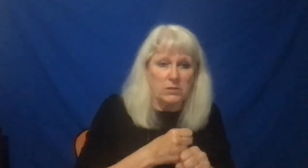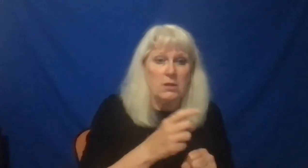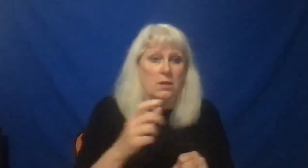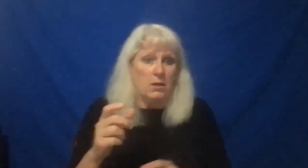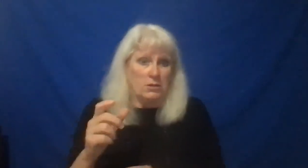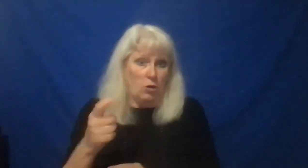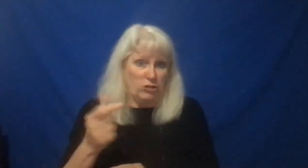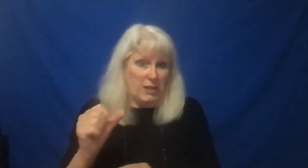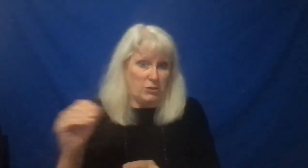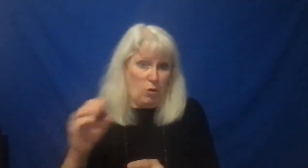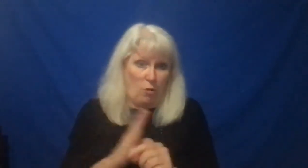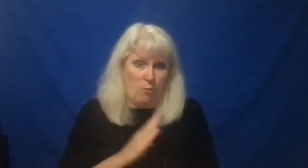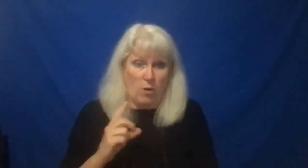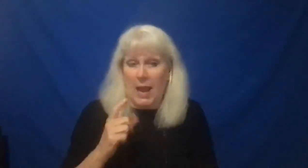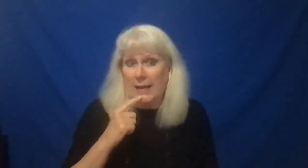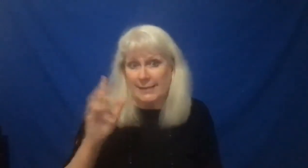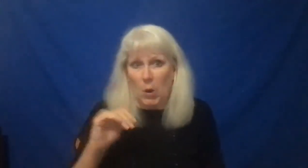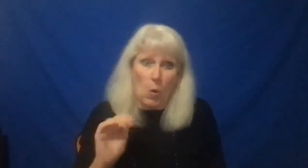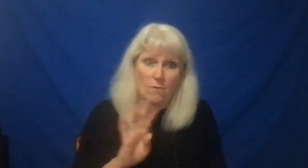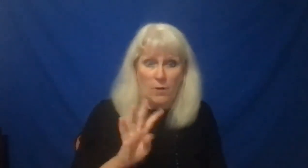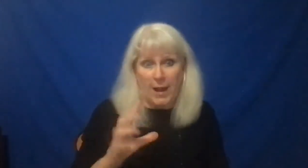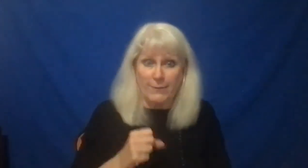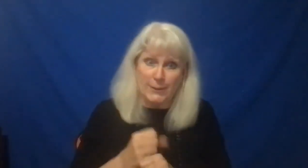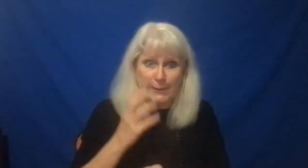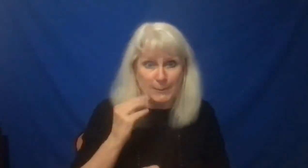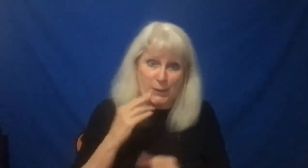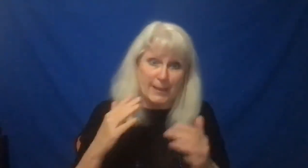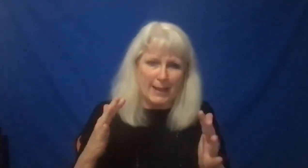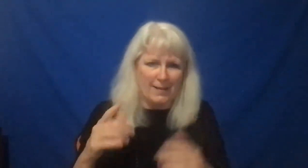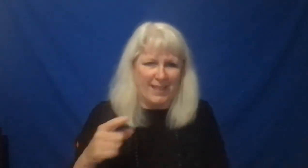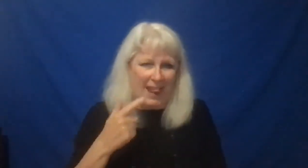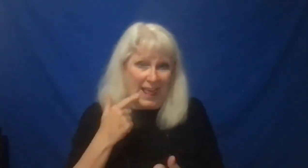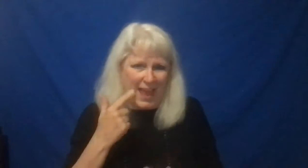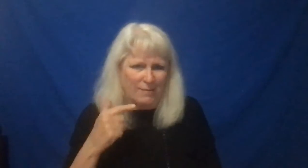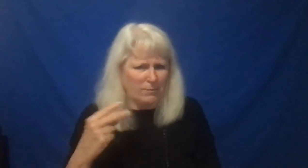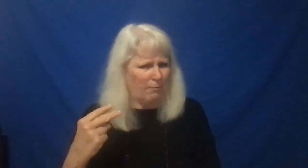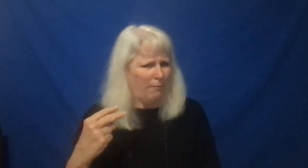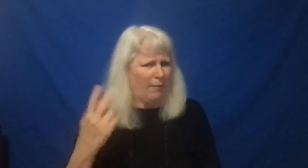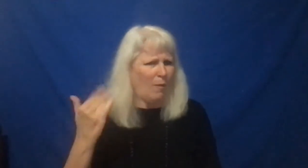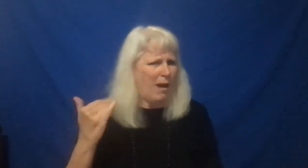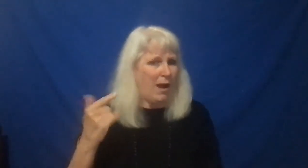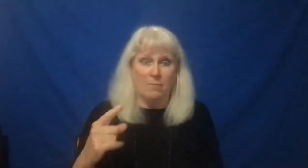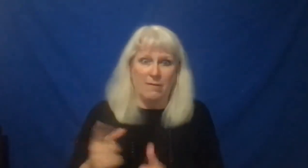me when I said this. My first months, I was like